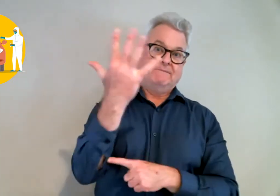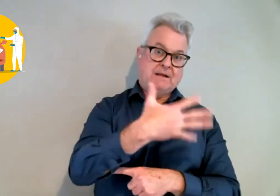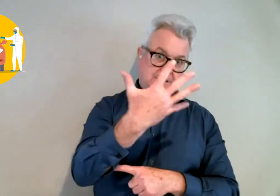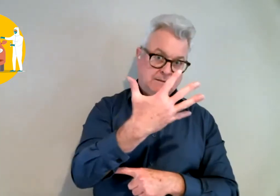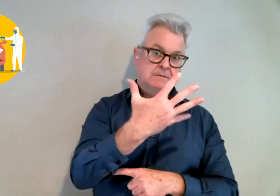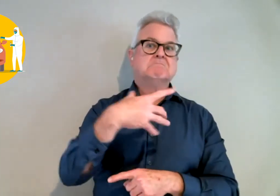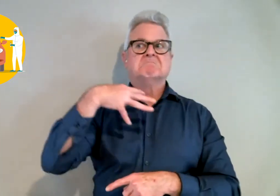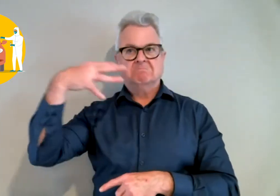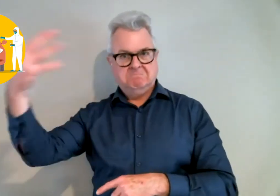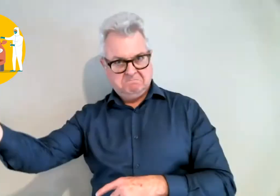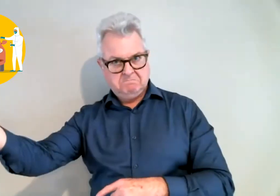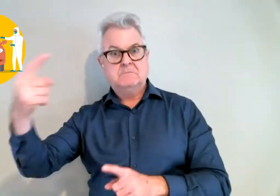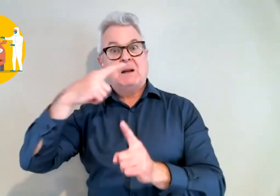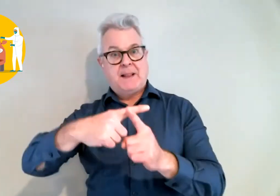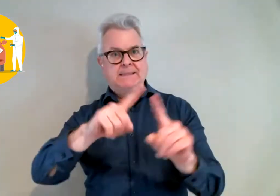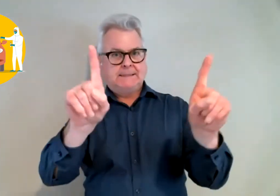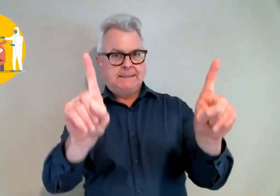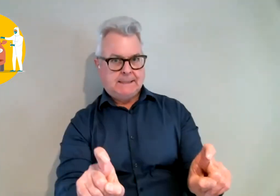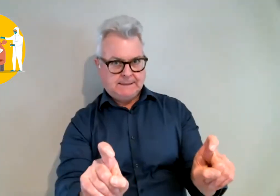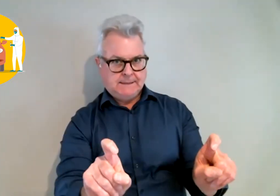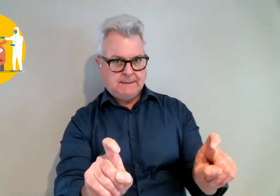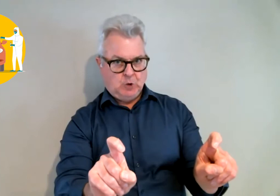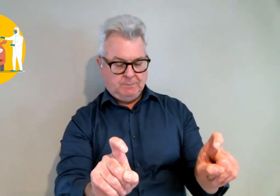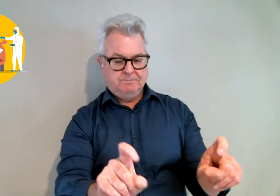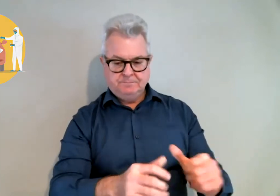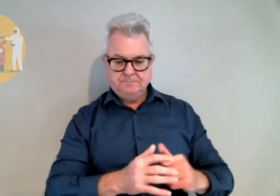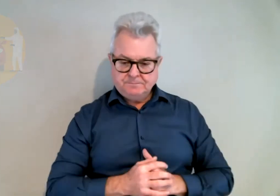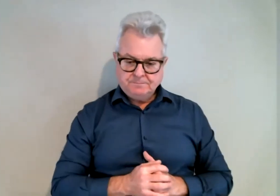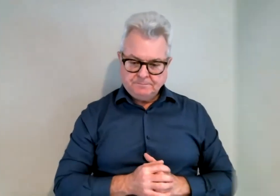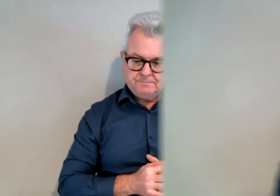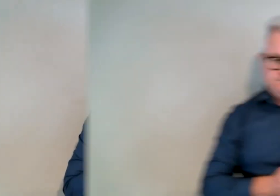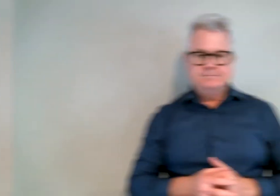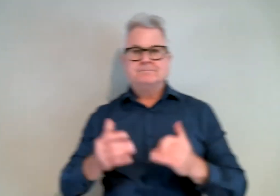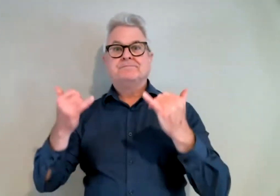basically know that you came into contact with somebody who was tested, therefore you must be tested.